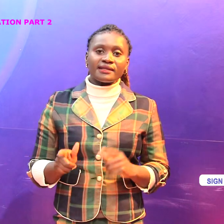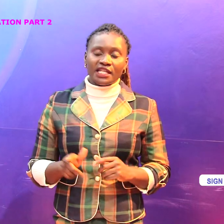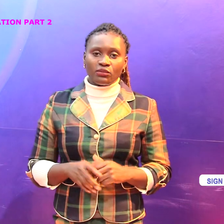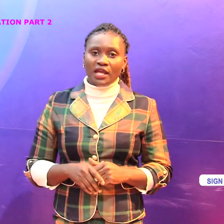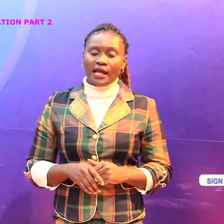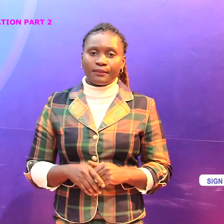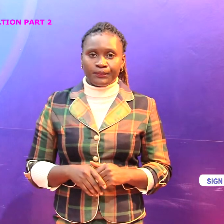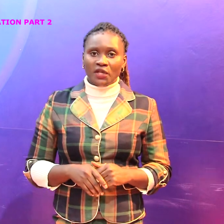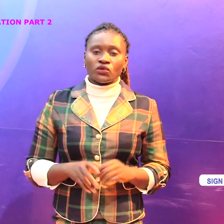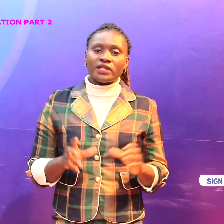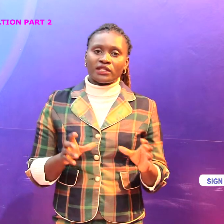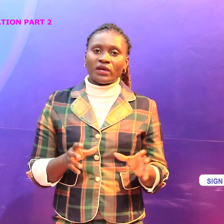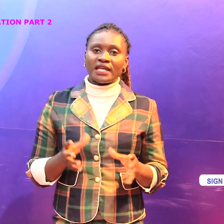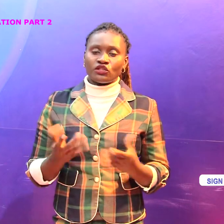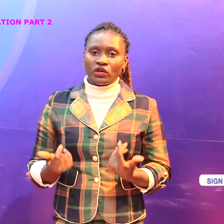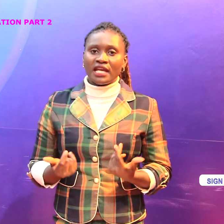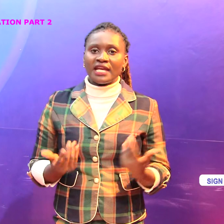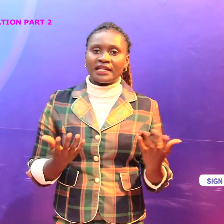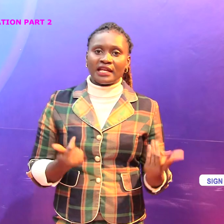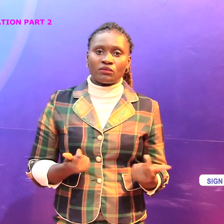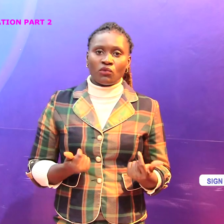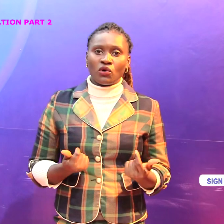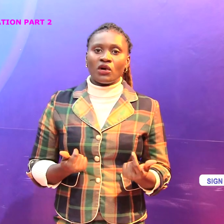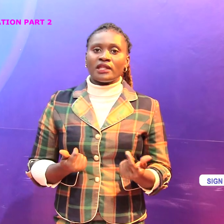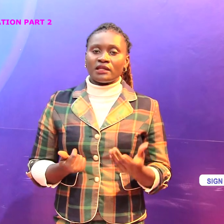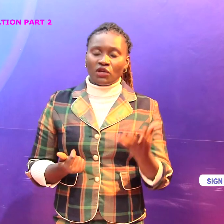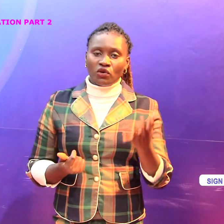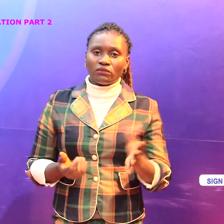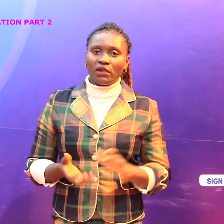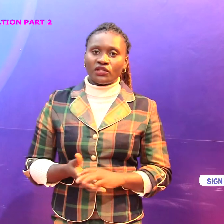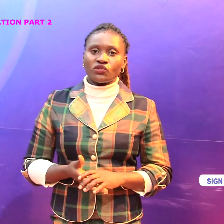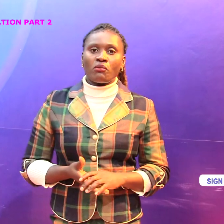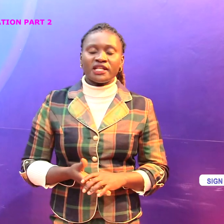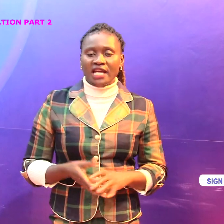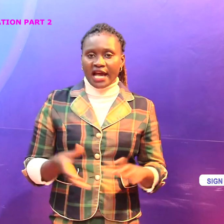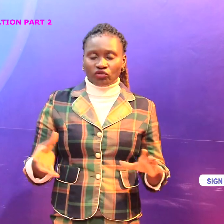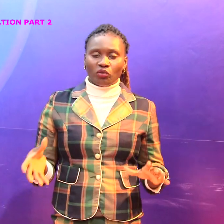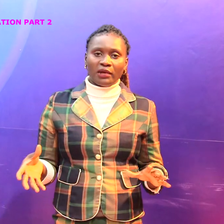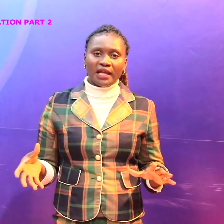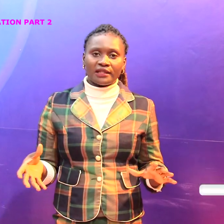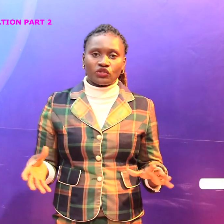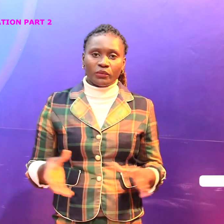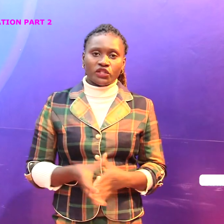6:30 p.m. so that you can enjoy and grasp more. That may God bless you so much as we plan to meet